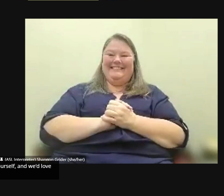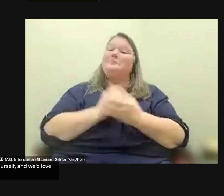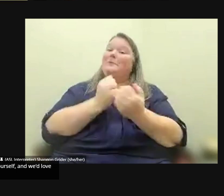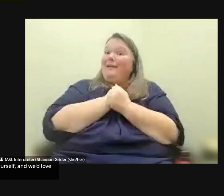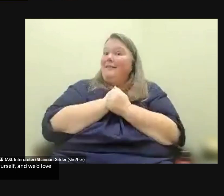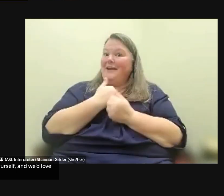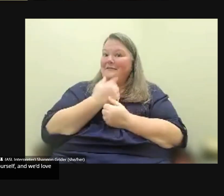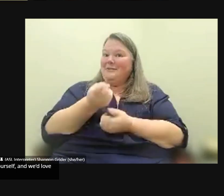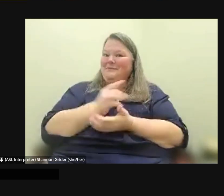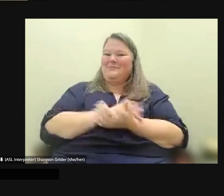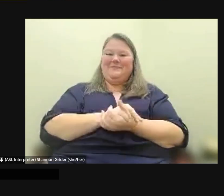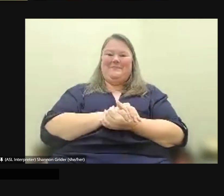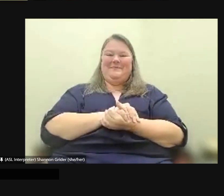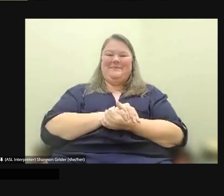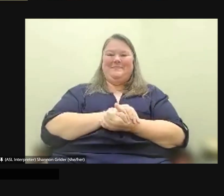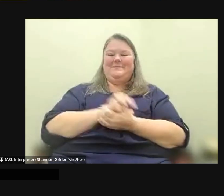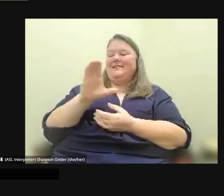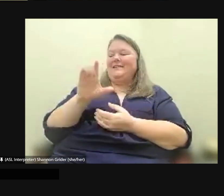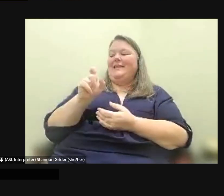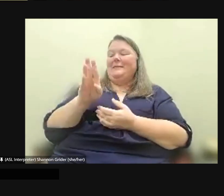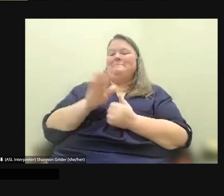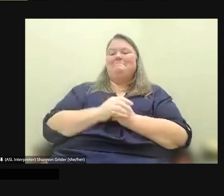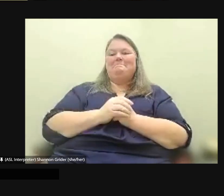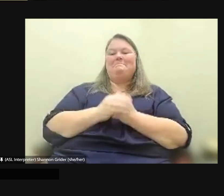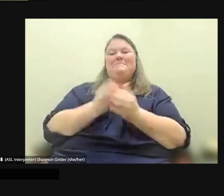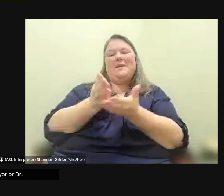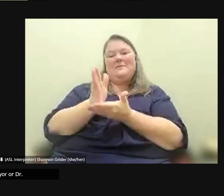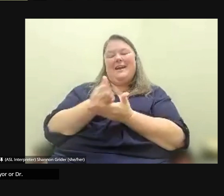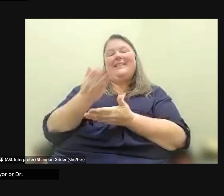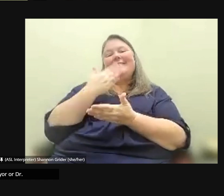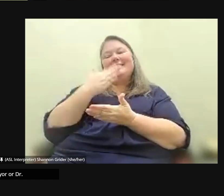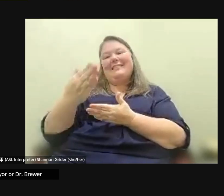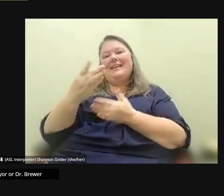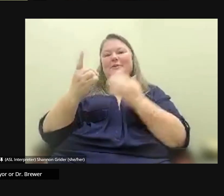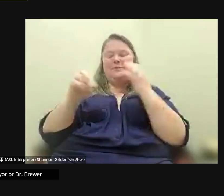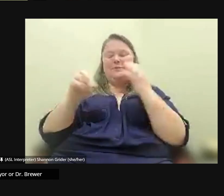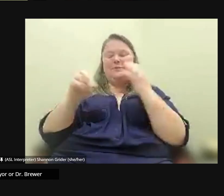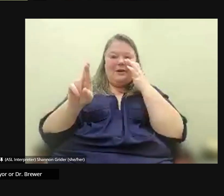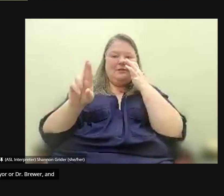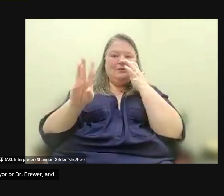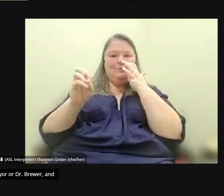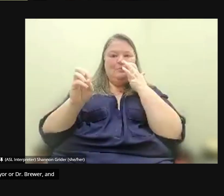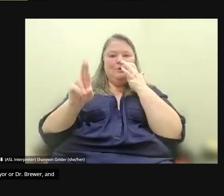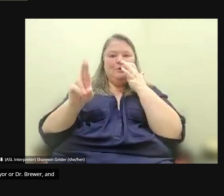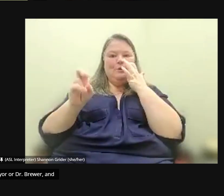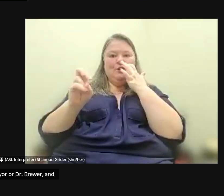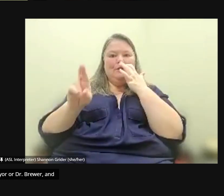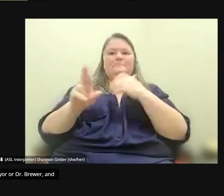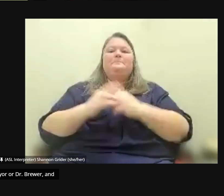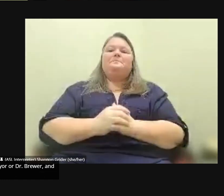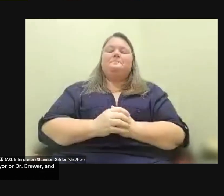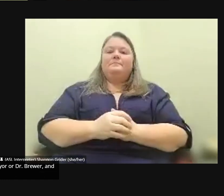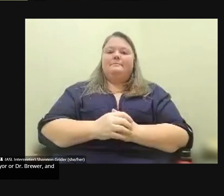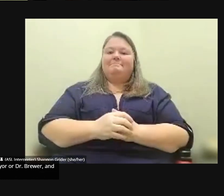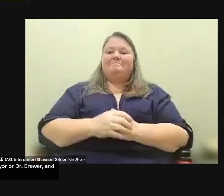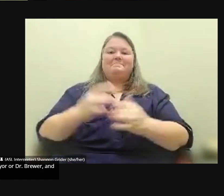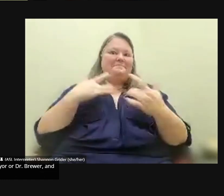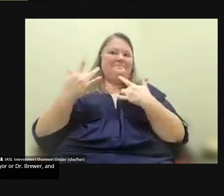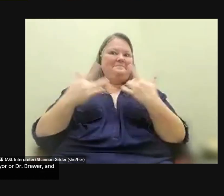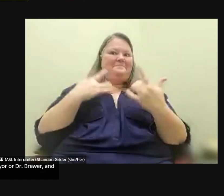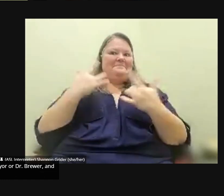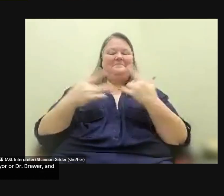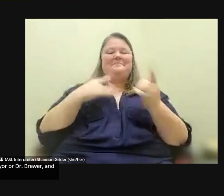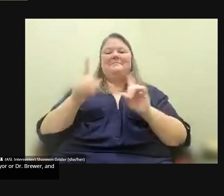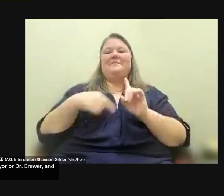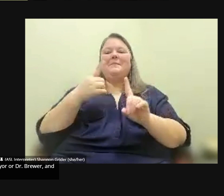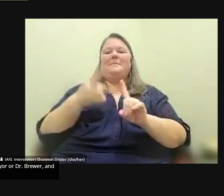All right. Well, thank you, Mayor or Dr. Brewer. I'm excited about the direction that